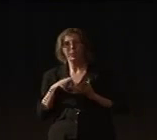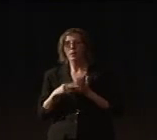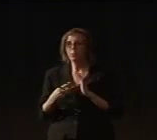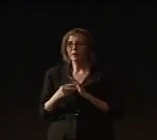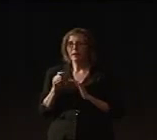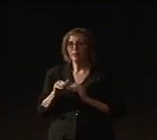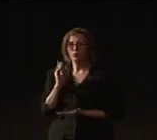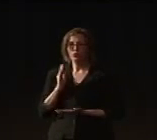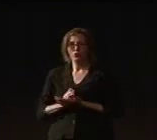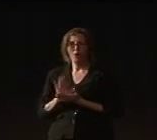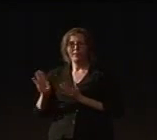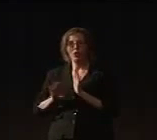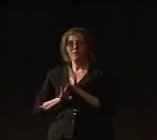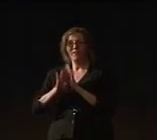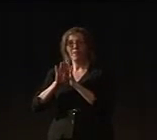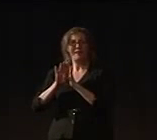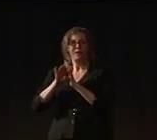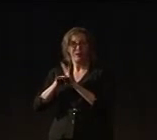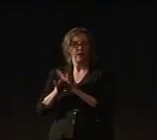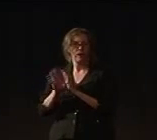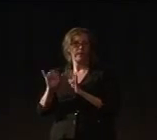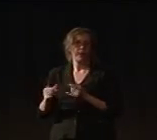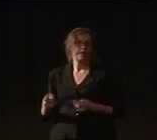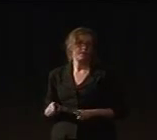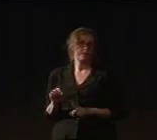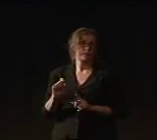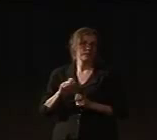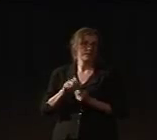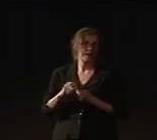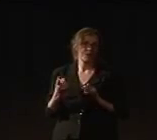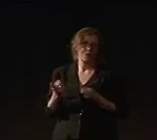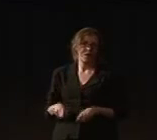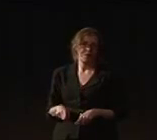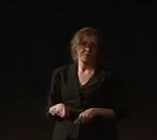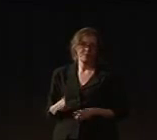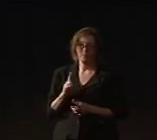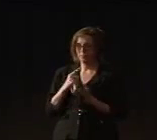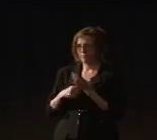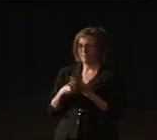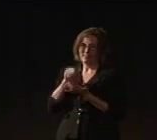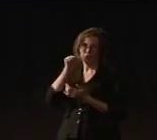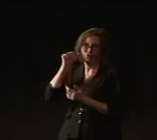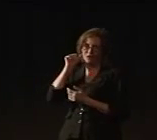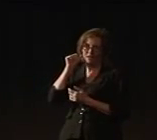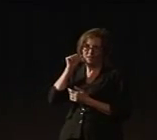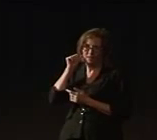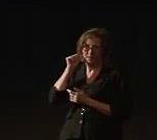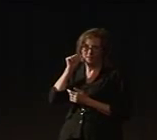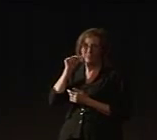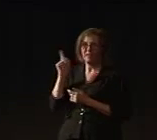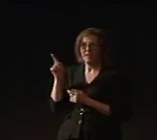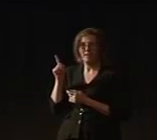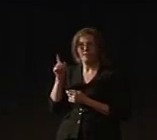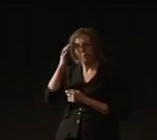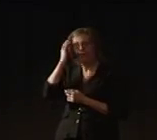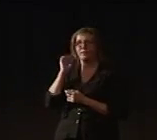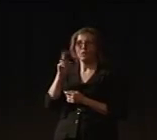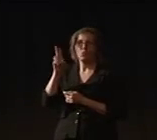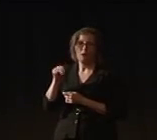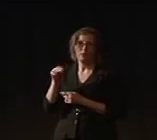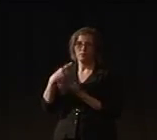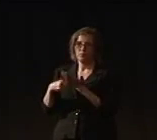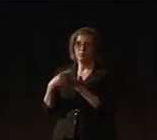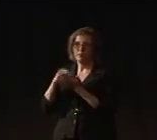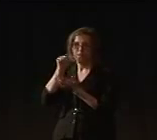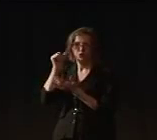their development, which is exactly the situation, as you know, which was discussed yesterday in the United Nations.